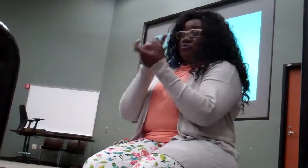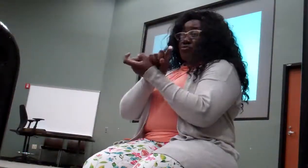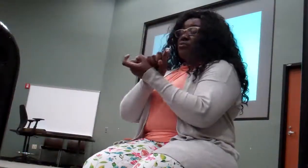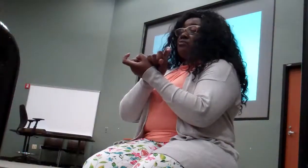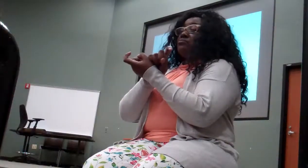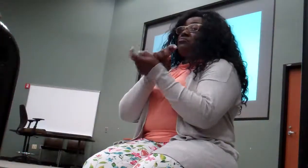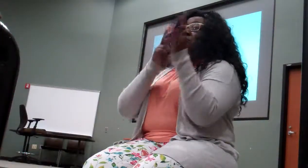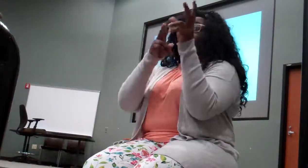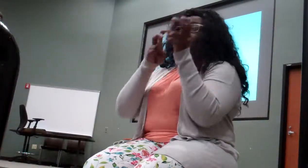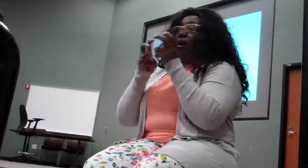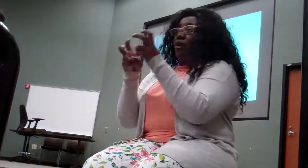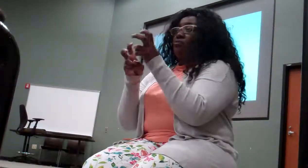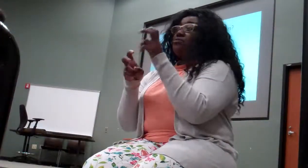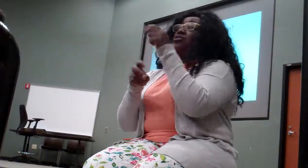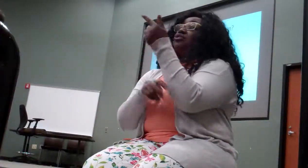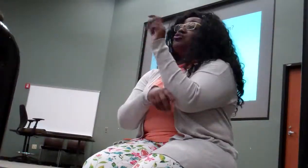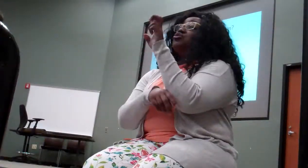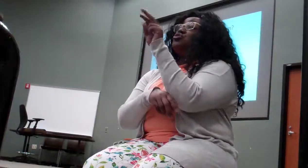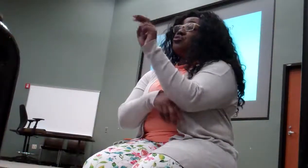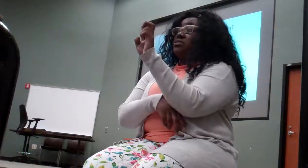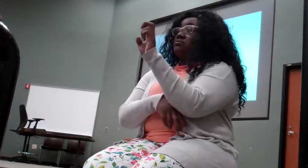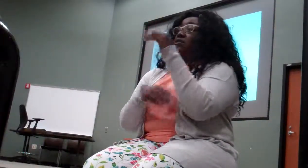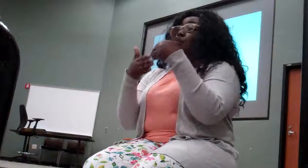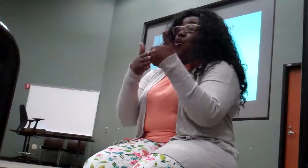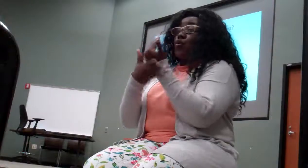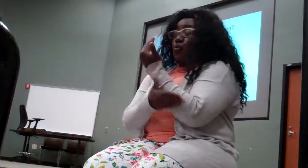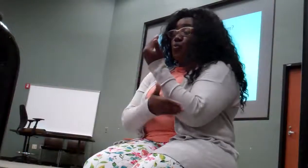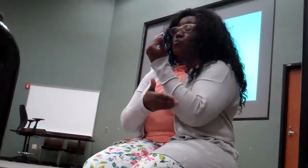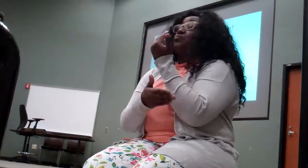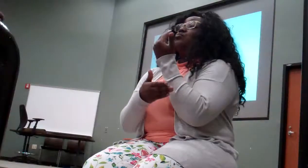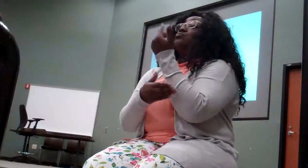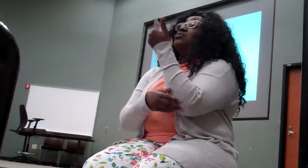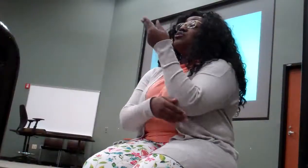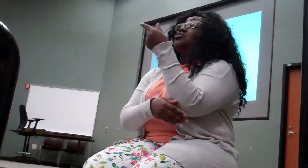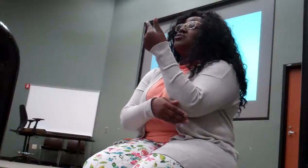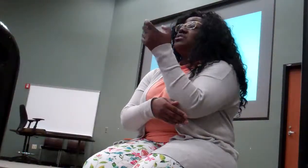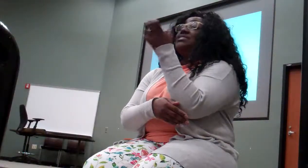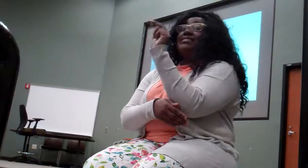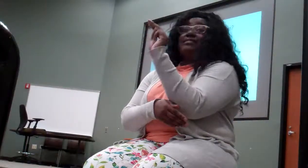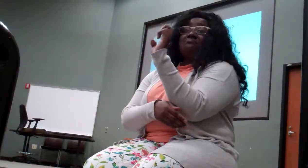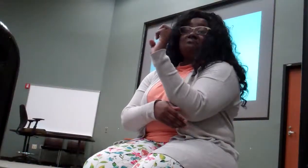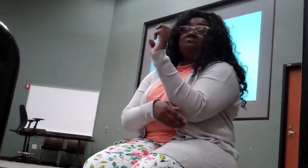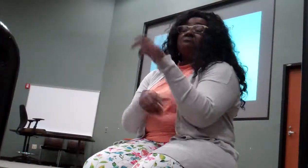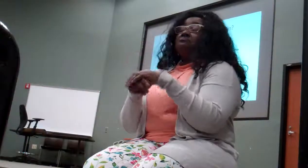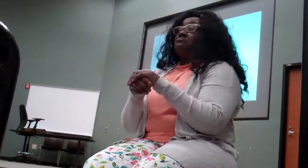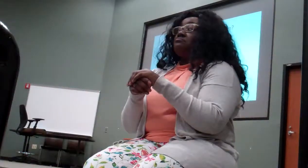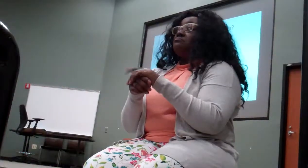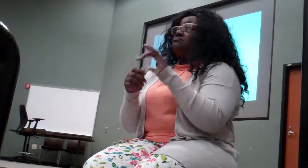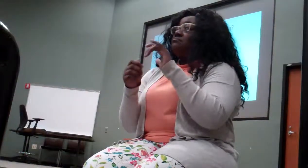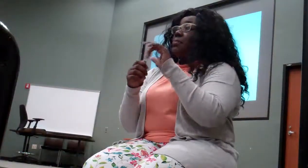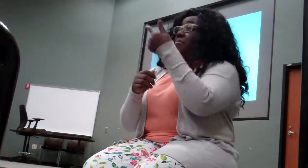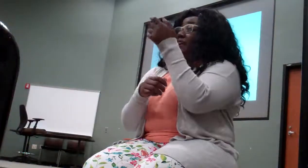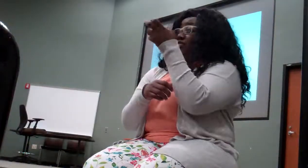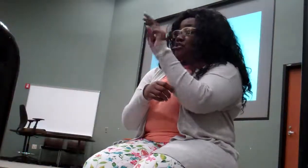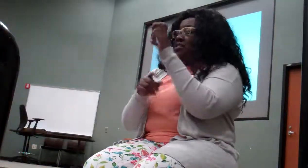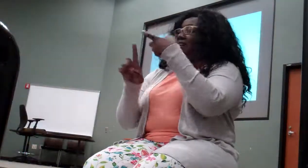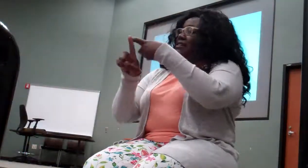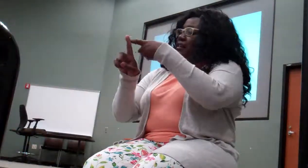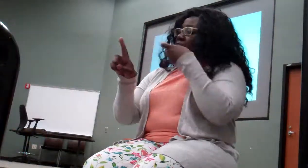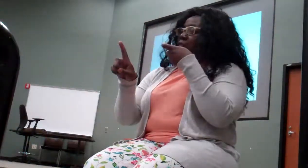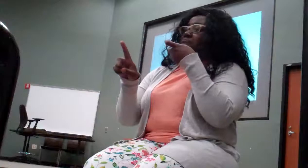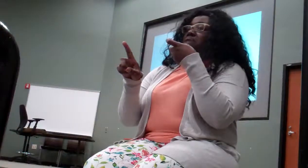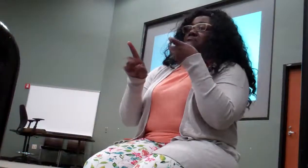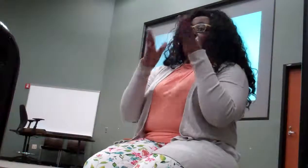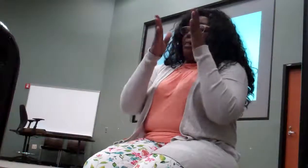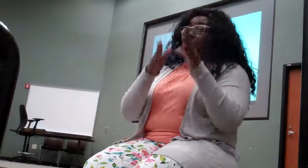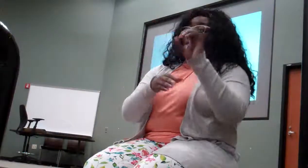gene. We've given them a new novel gene. That gene had to come from somewhere. That gene had to come from another organism.